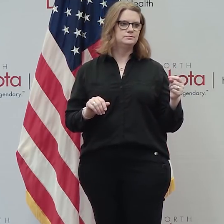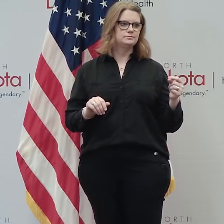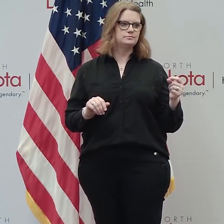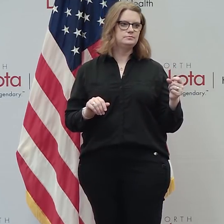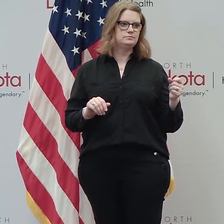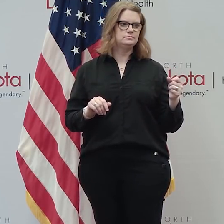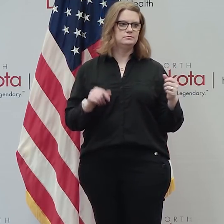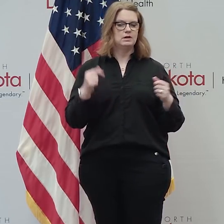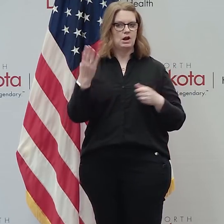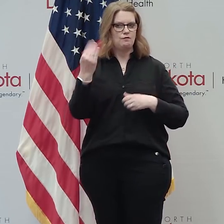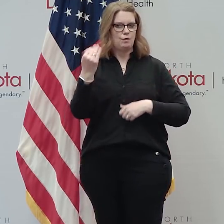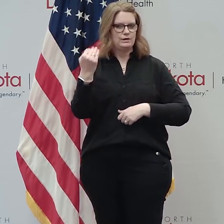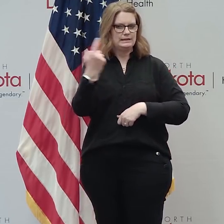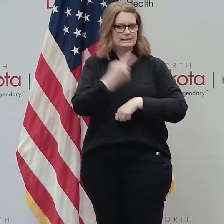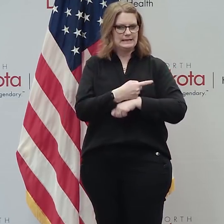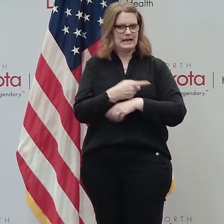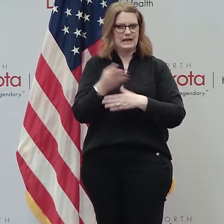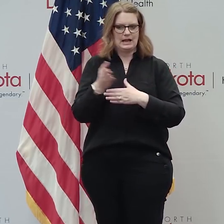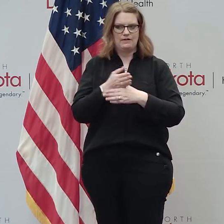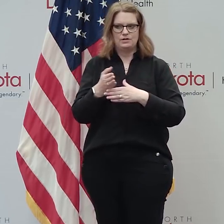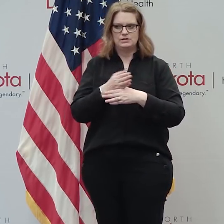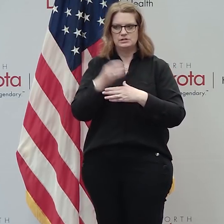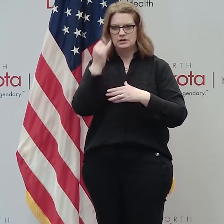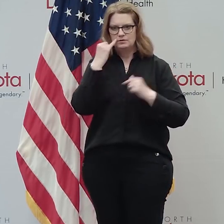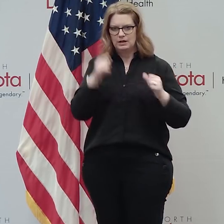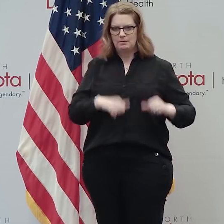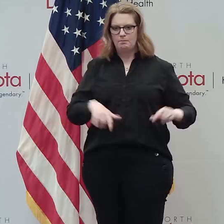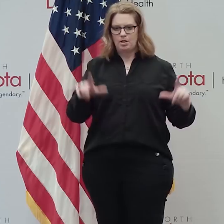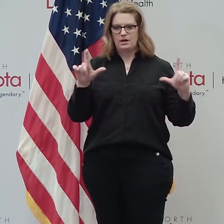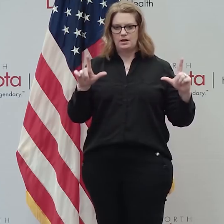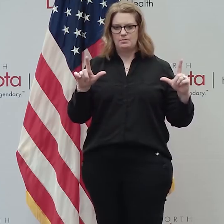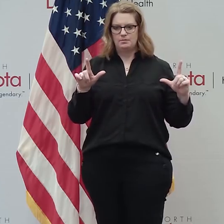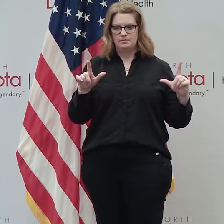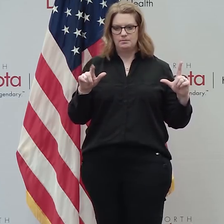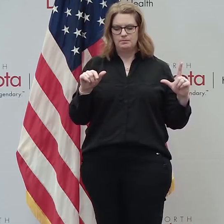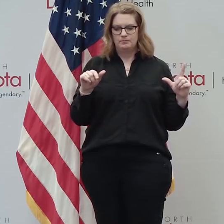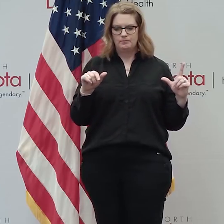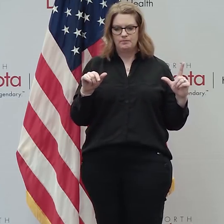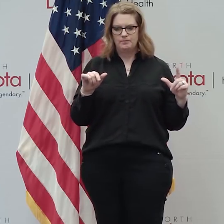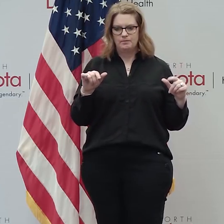our 14-day average. I know we can pull that slide up again if we want to, but the one